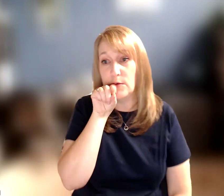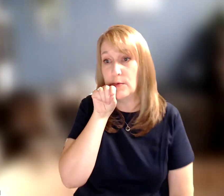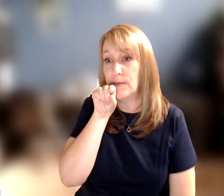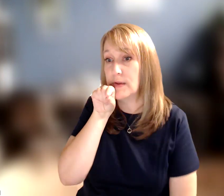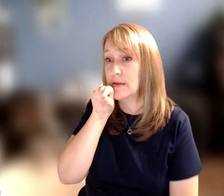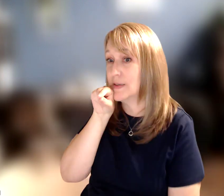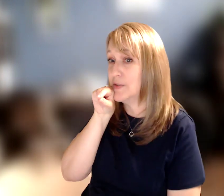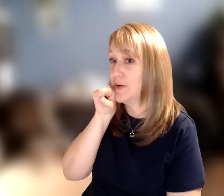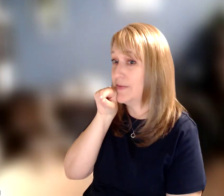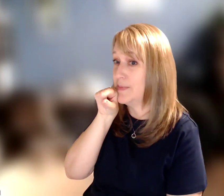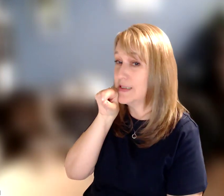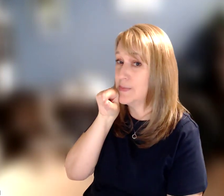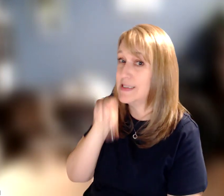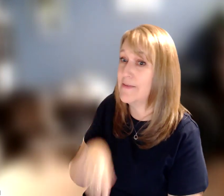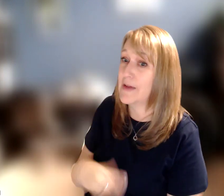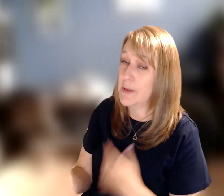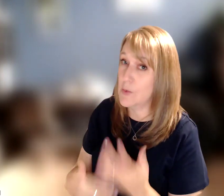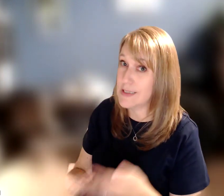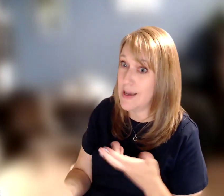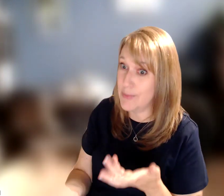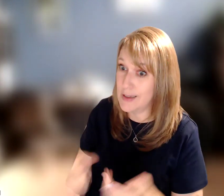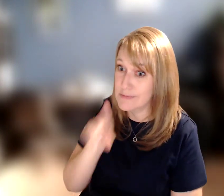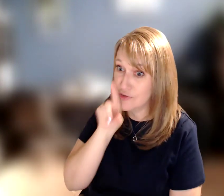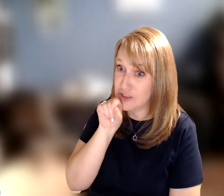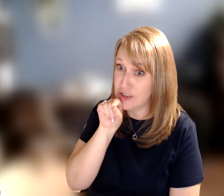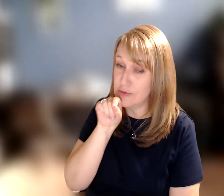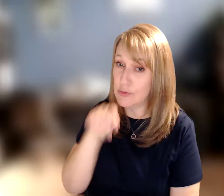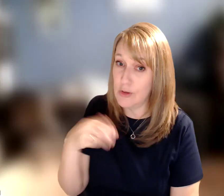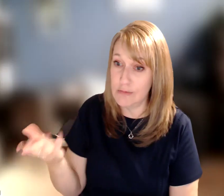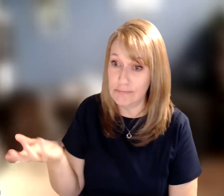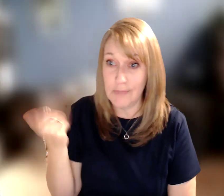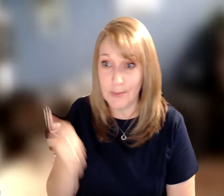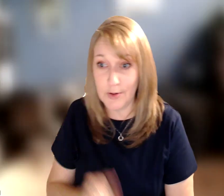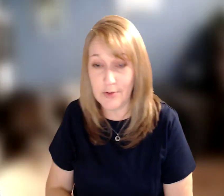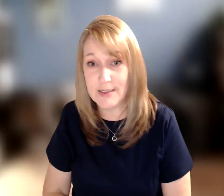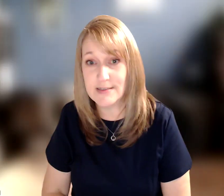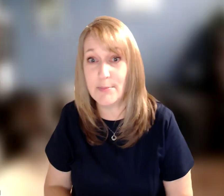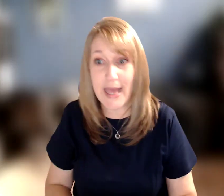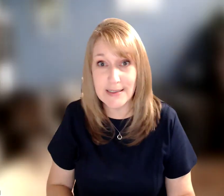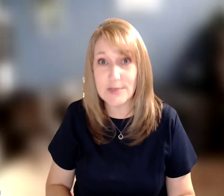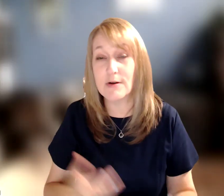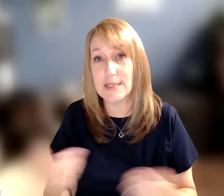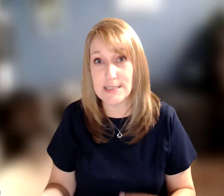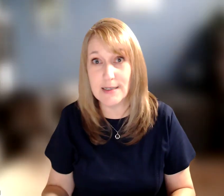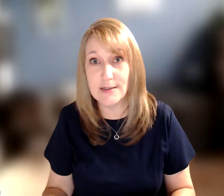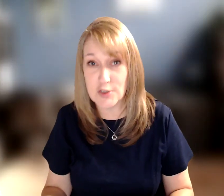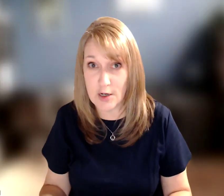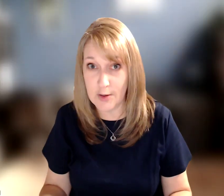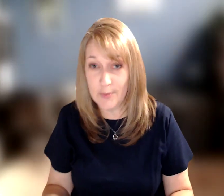So sometimes you have to be specific about what's happening, chicken or a bird. Is it a pet or is it your taco,